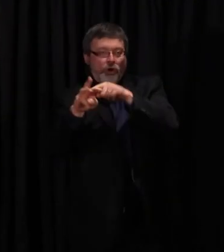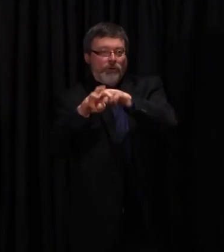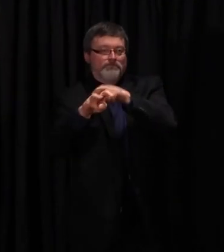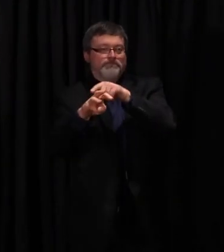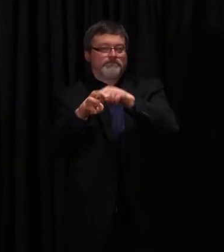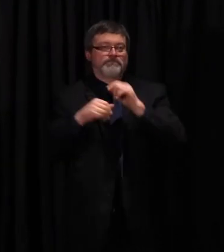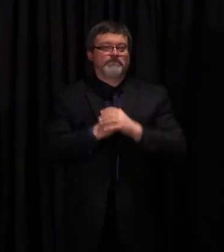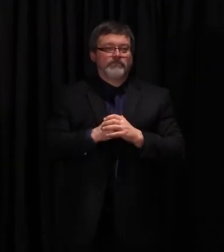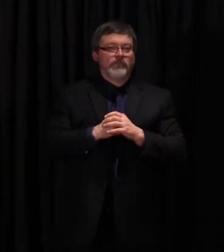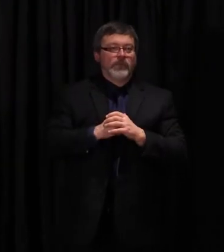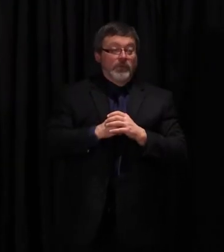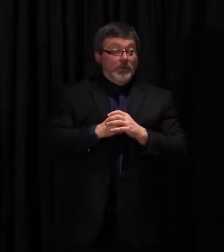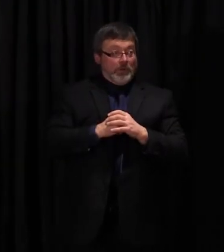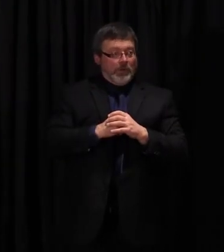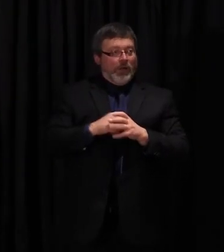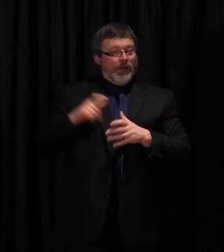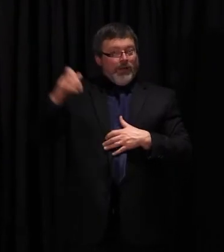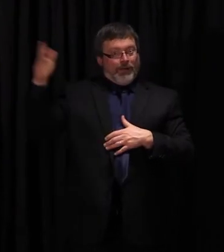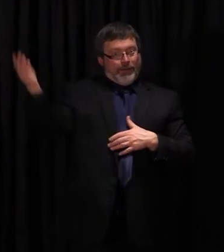And when bringing in more people,